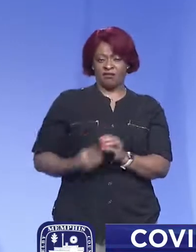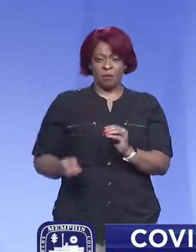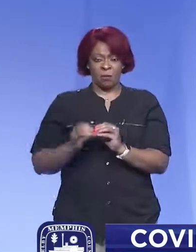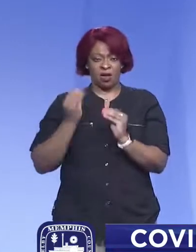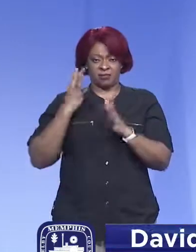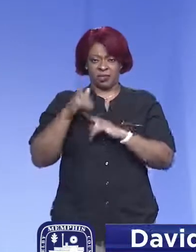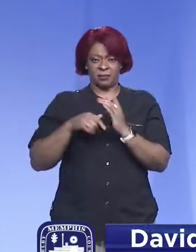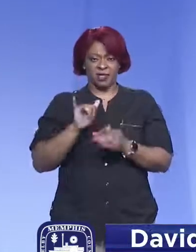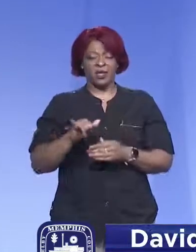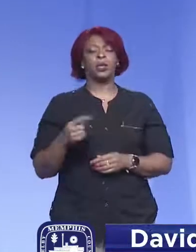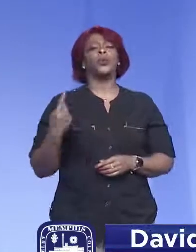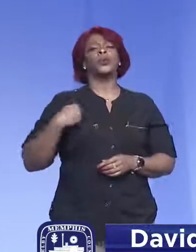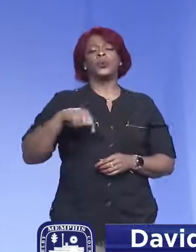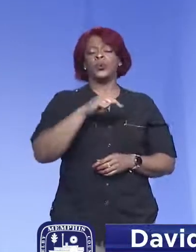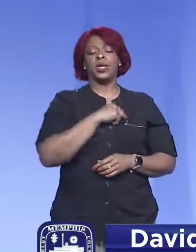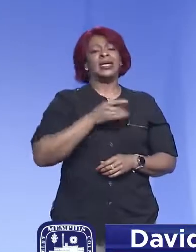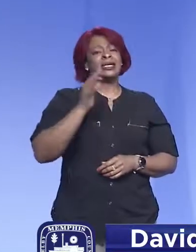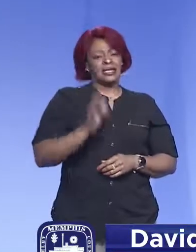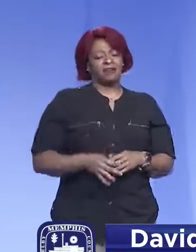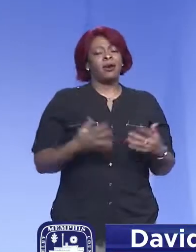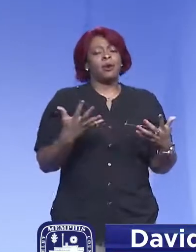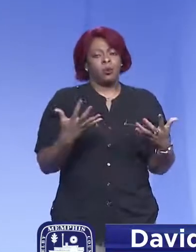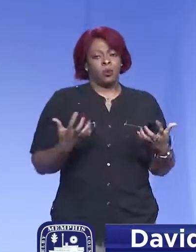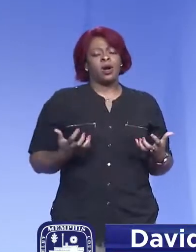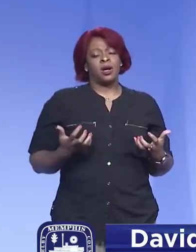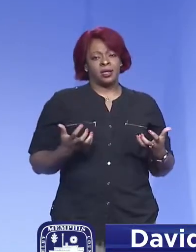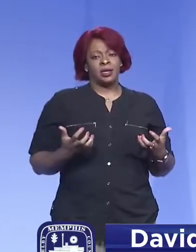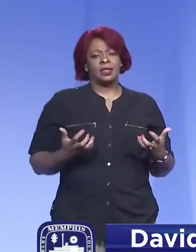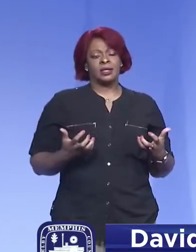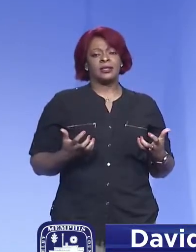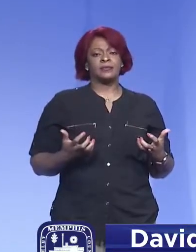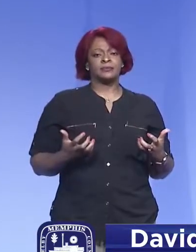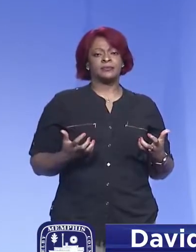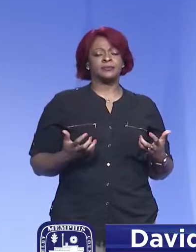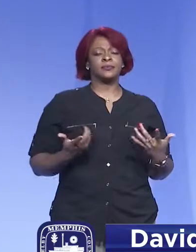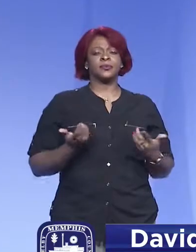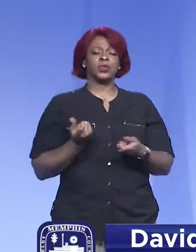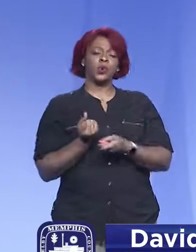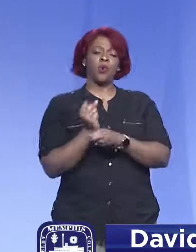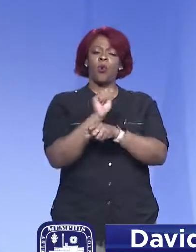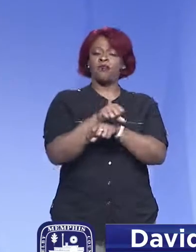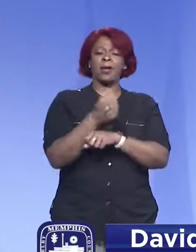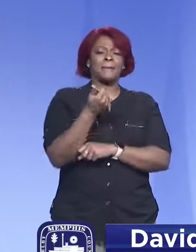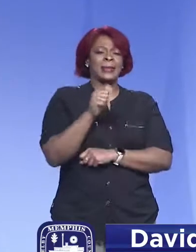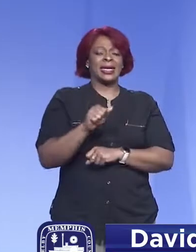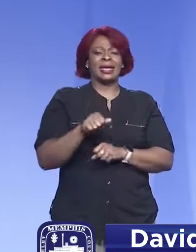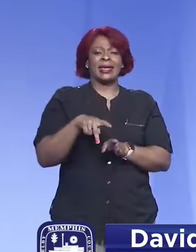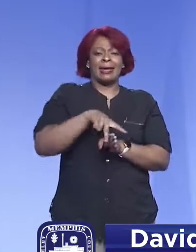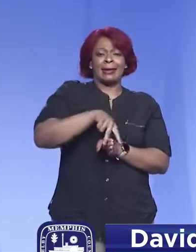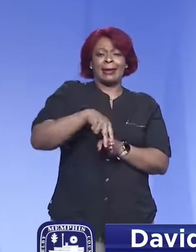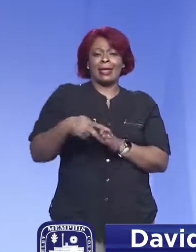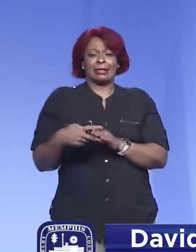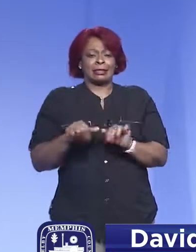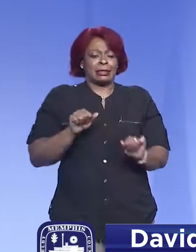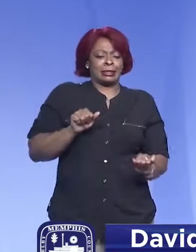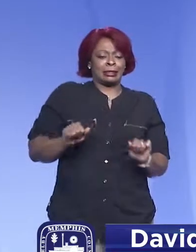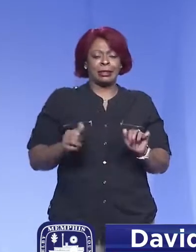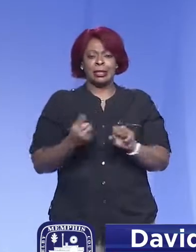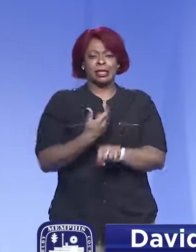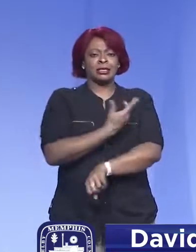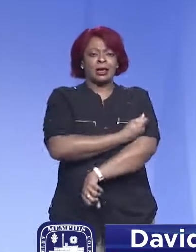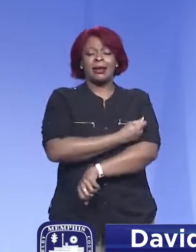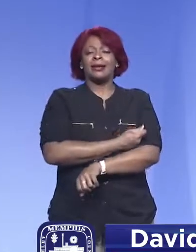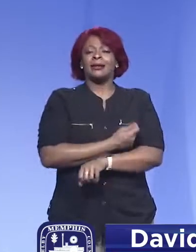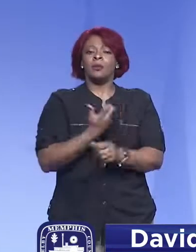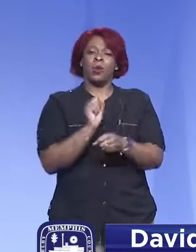this, but we definitely want to overcome any hesitancy, if possible,